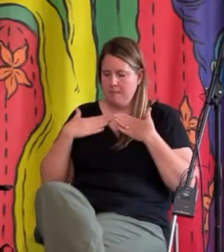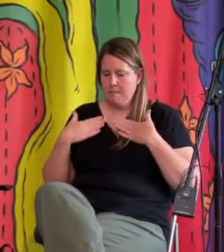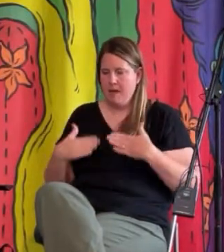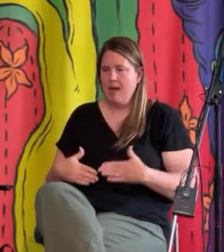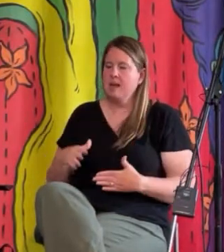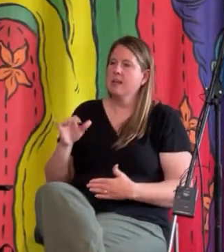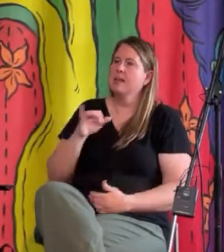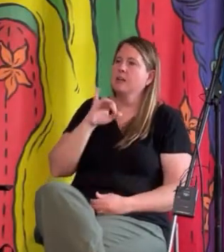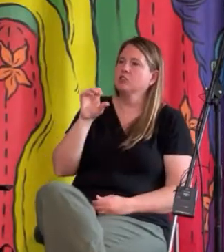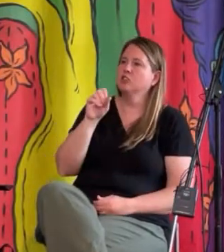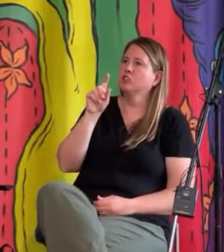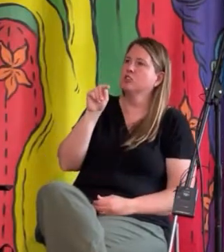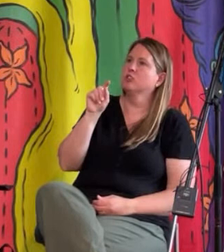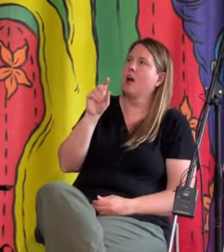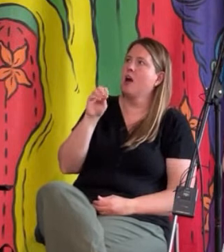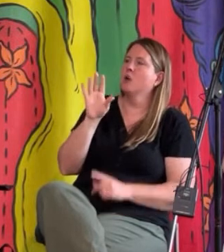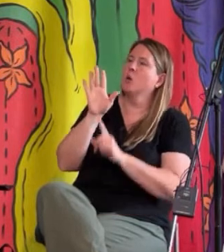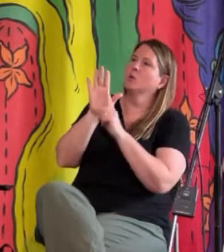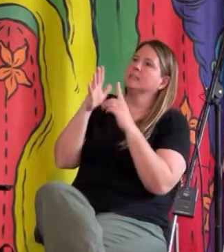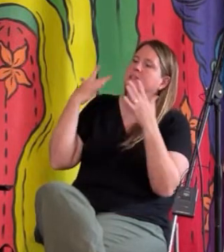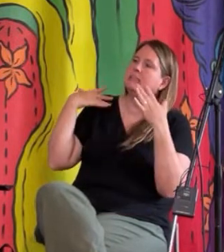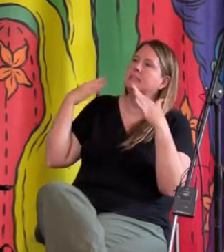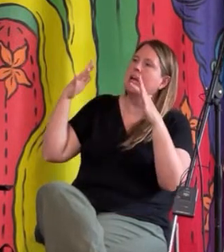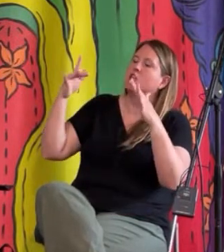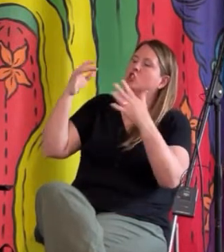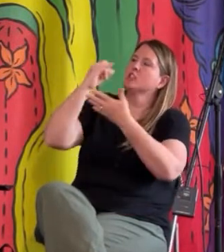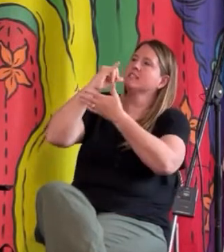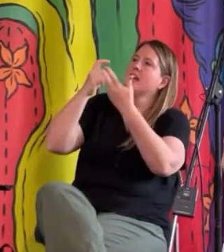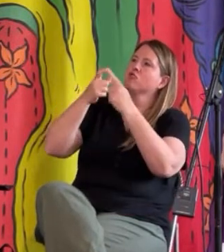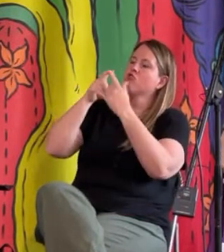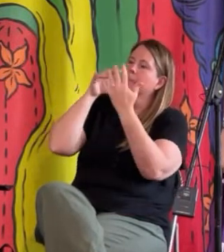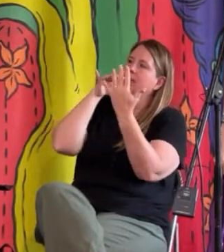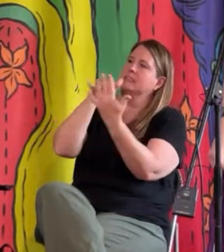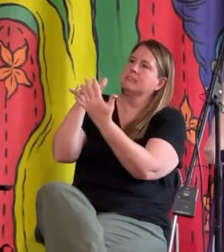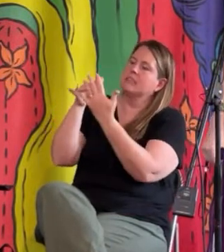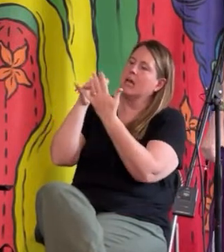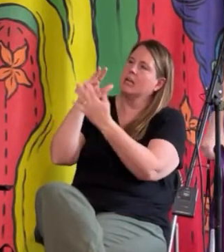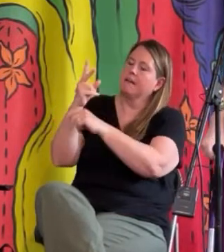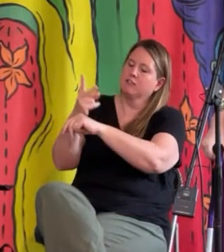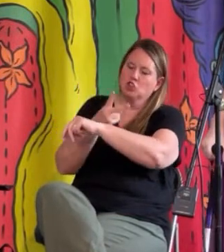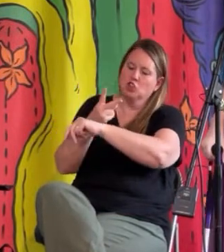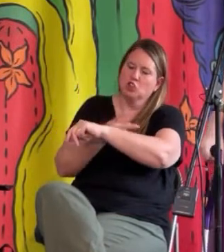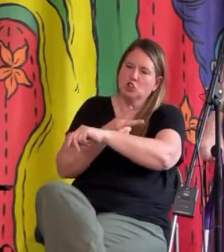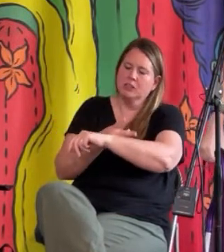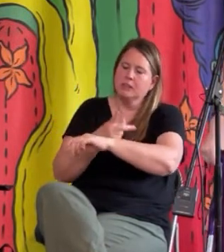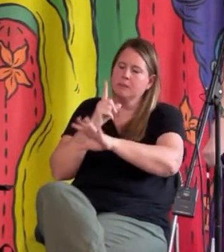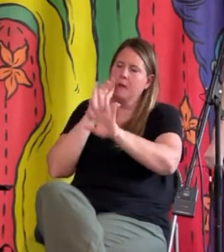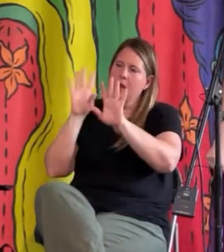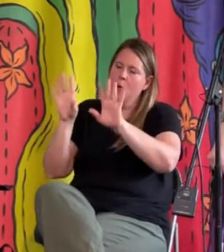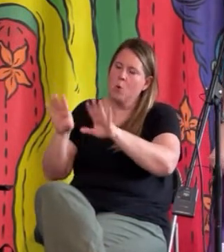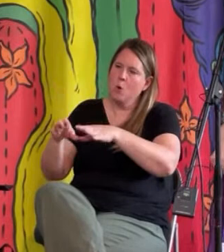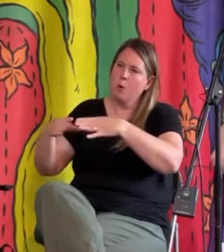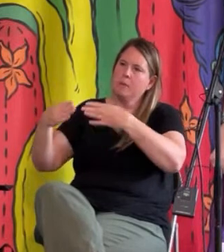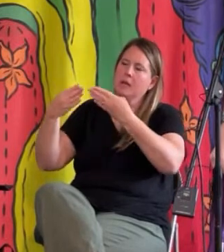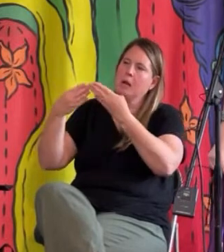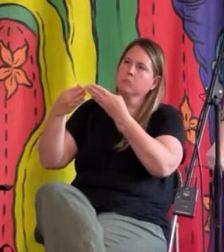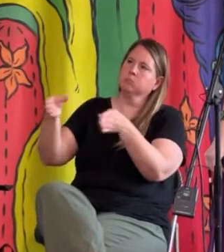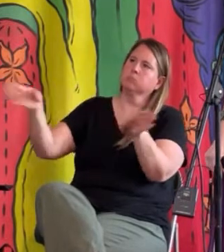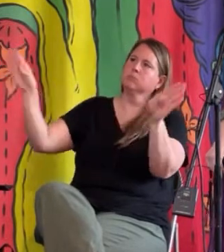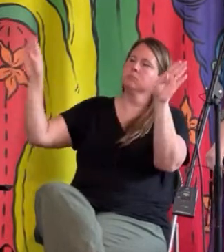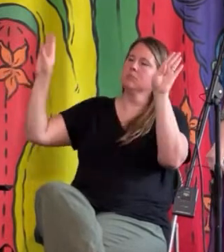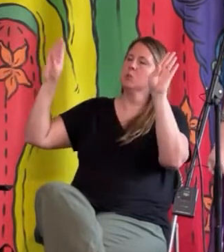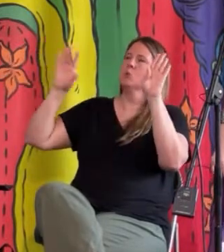Giotto's angels, sketched from his studies of sheep, I open the jaws of my back to the sky, eating my